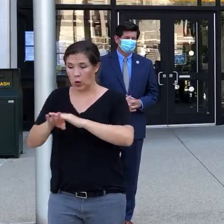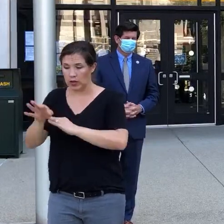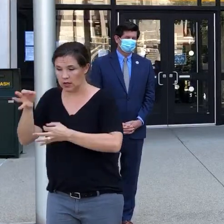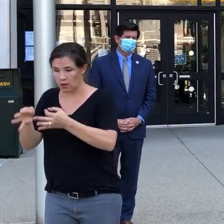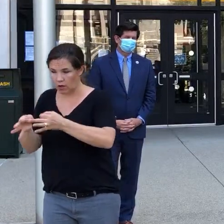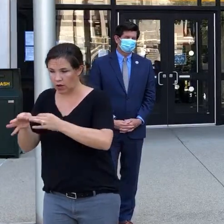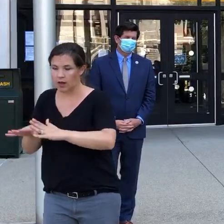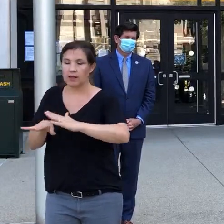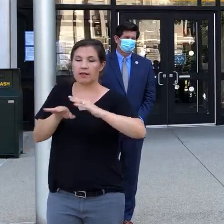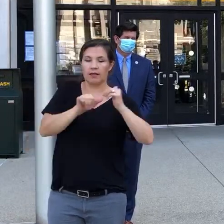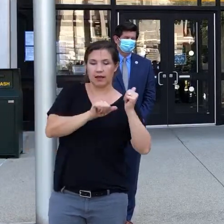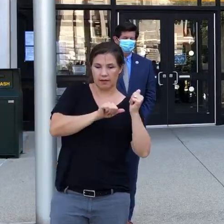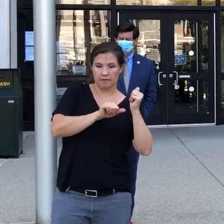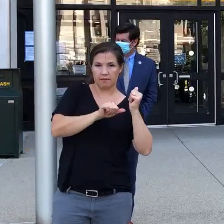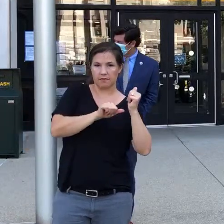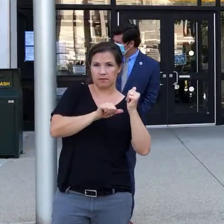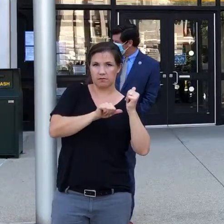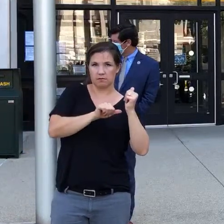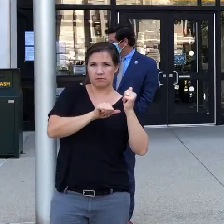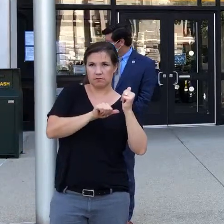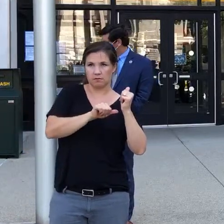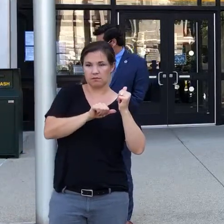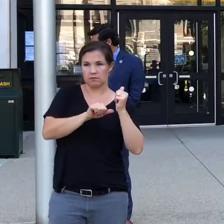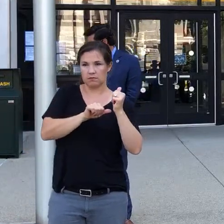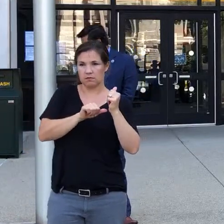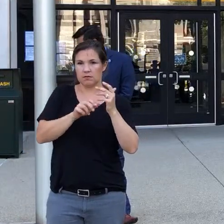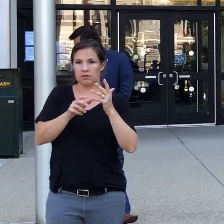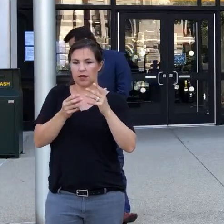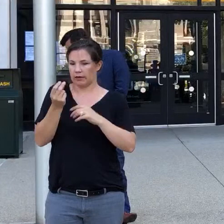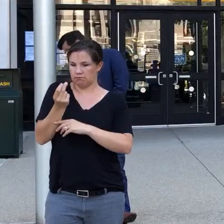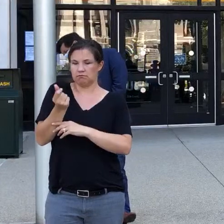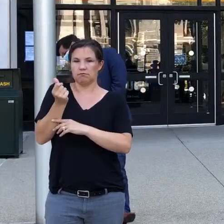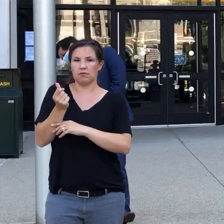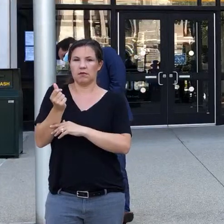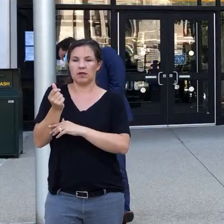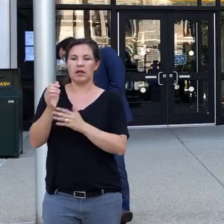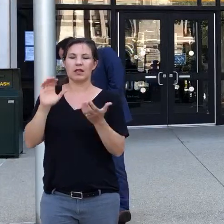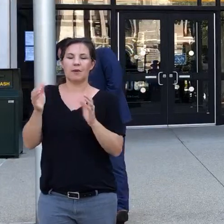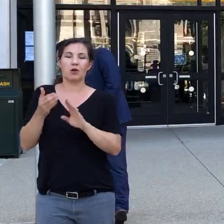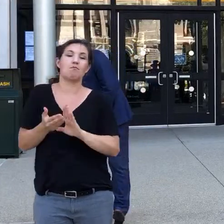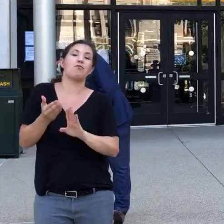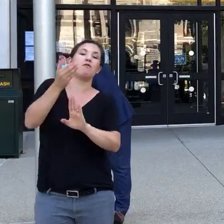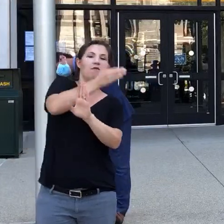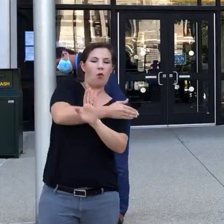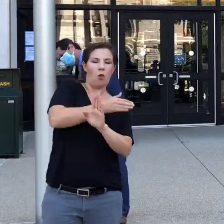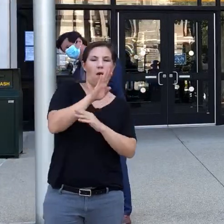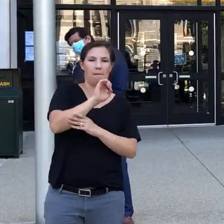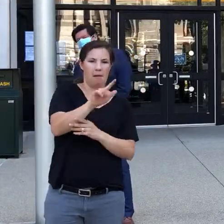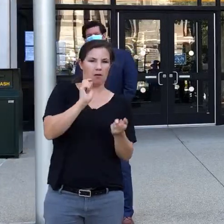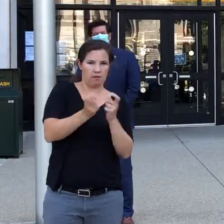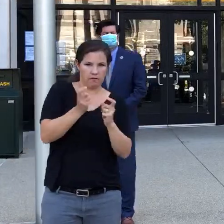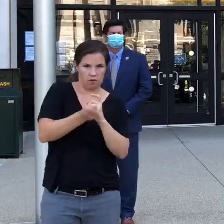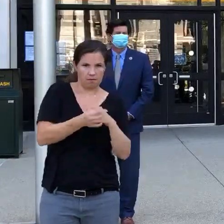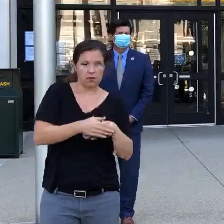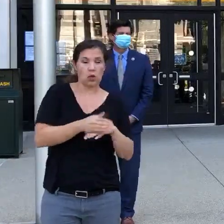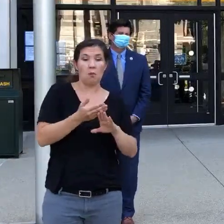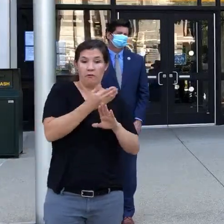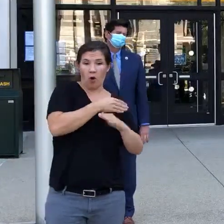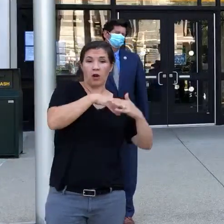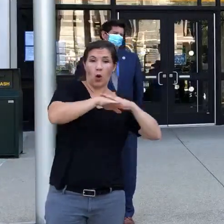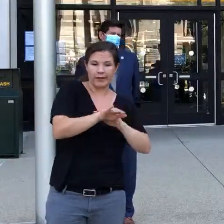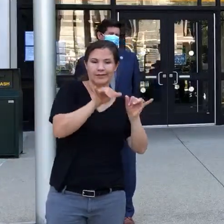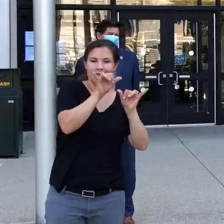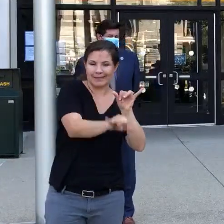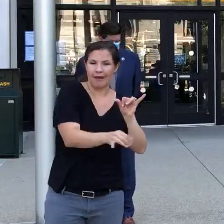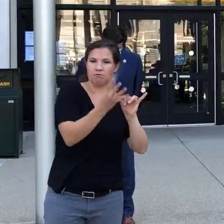than they were pre the bail reform. Are all of those individuals now